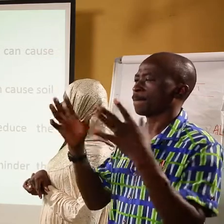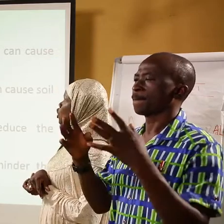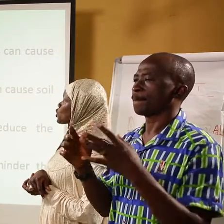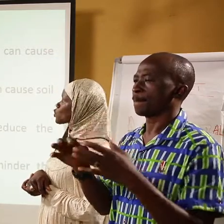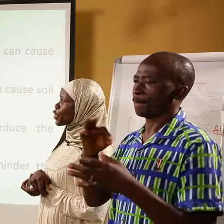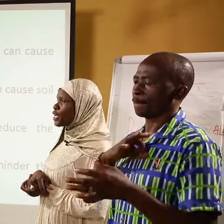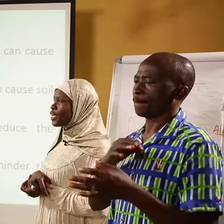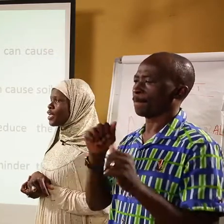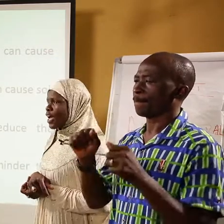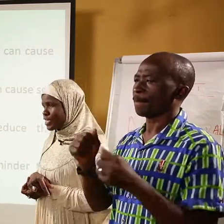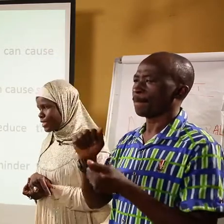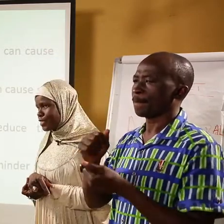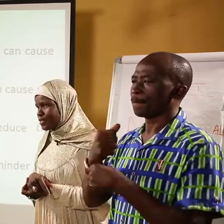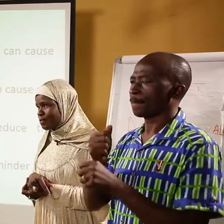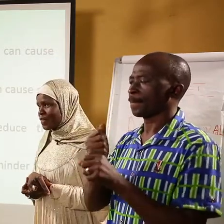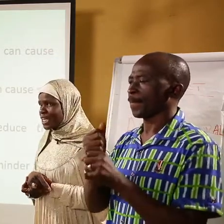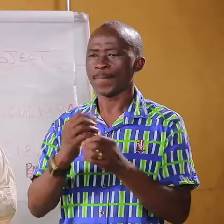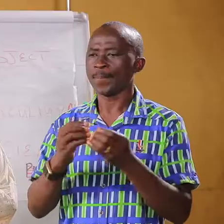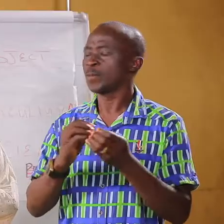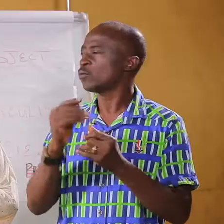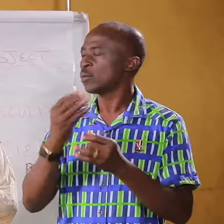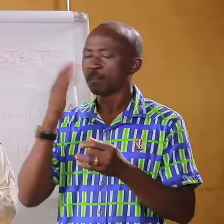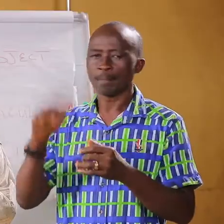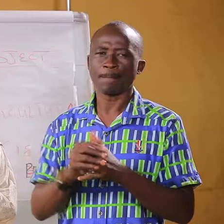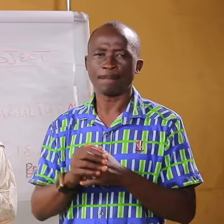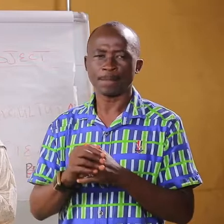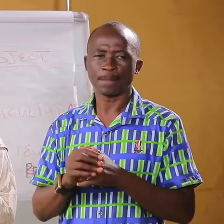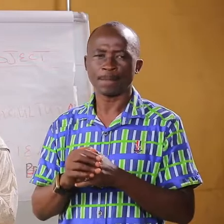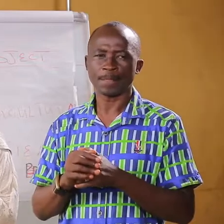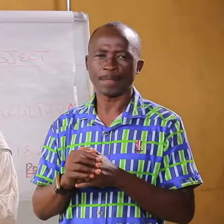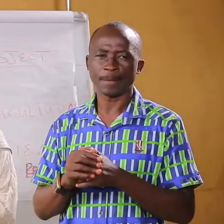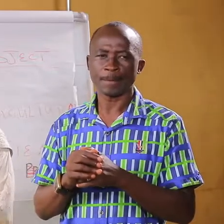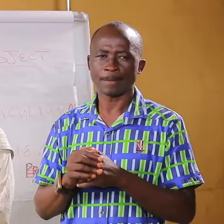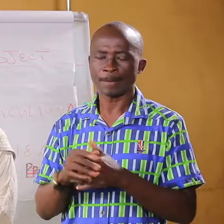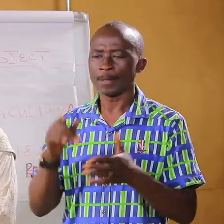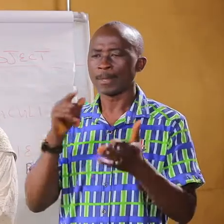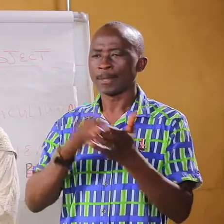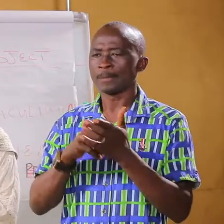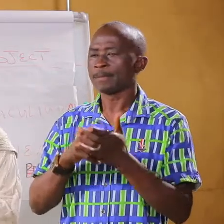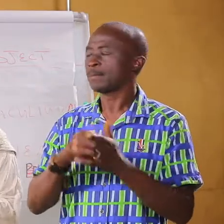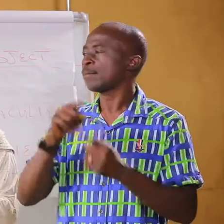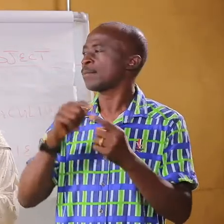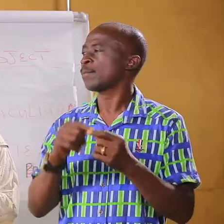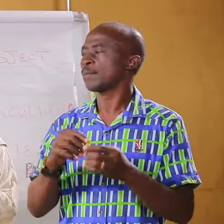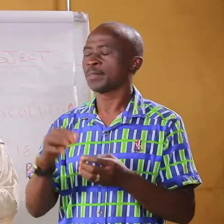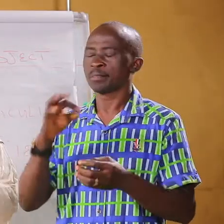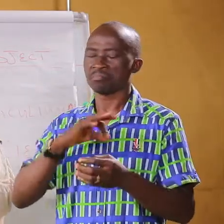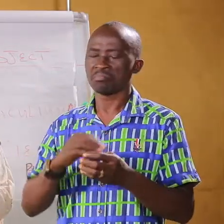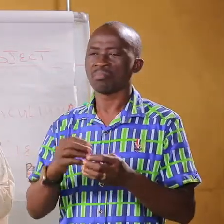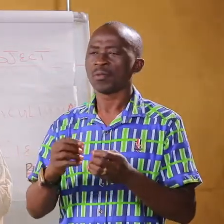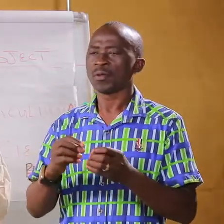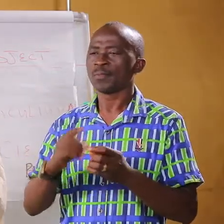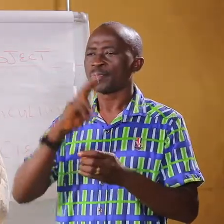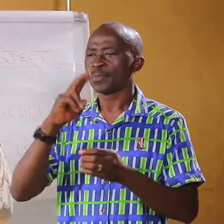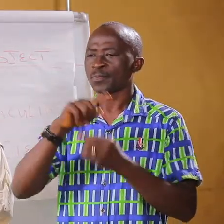fertilizers can cause soil acidity. These fertilizers, when you apply them to the soil, excessive use, that is when you